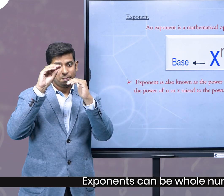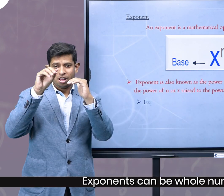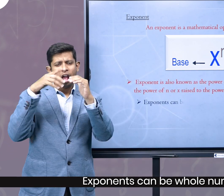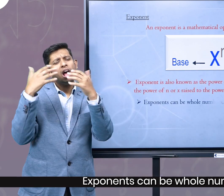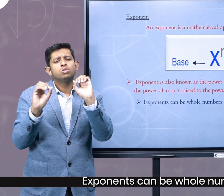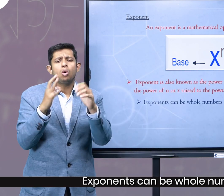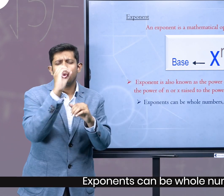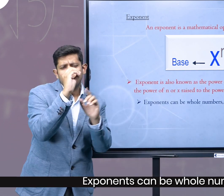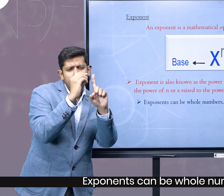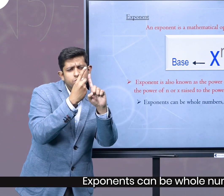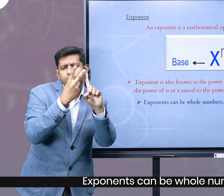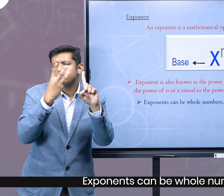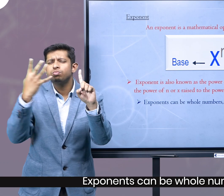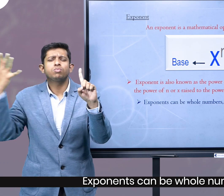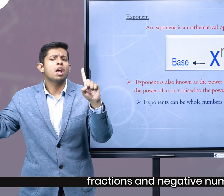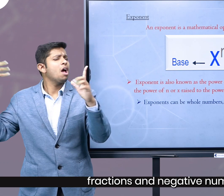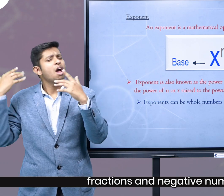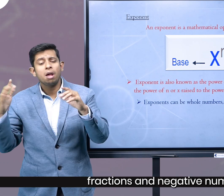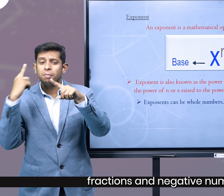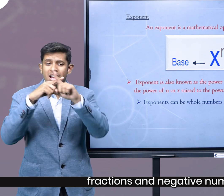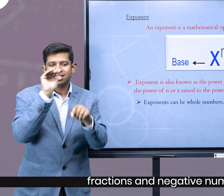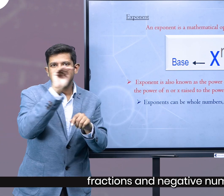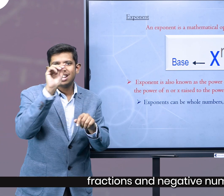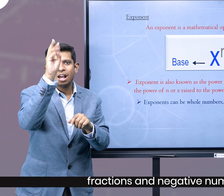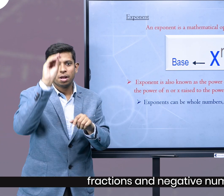Exponents can be whole numbers, fractions, and negative numbers.